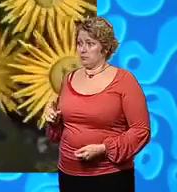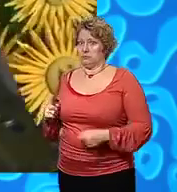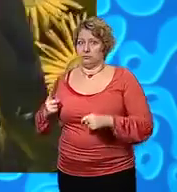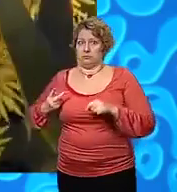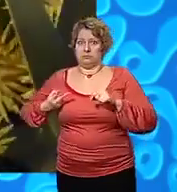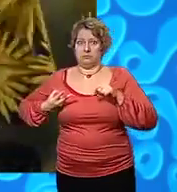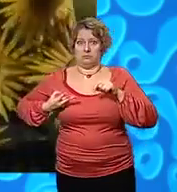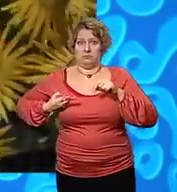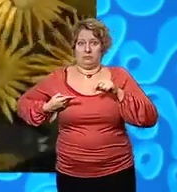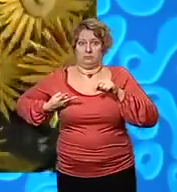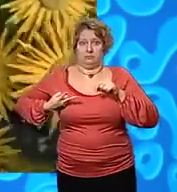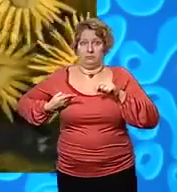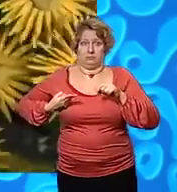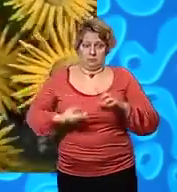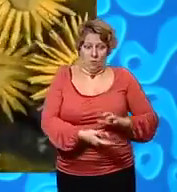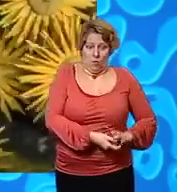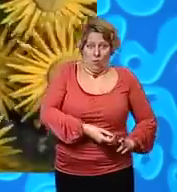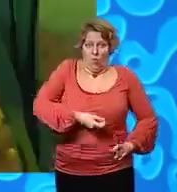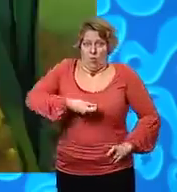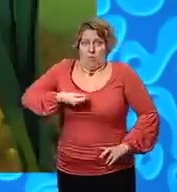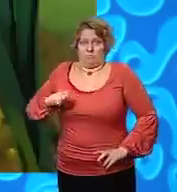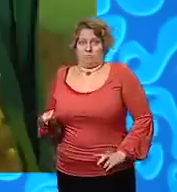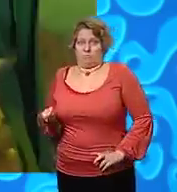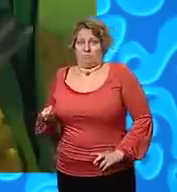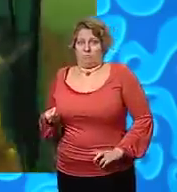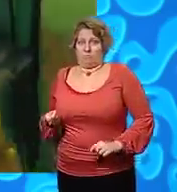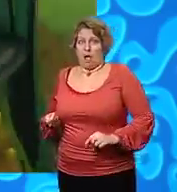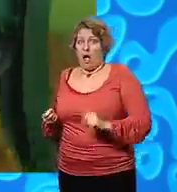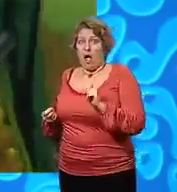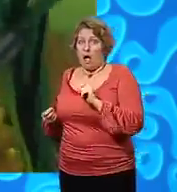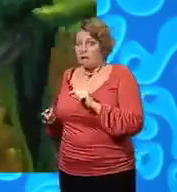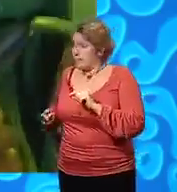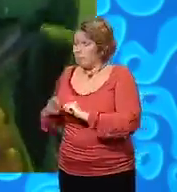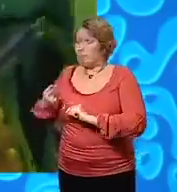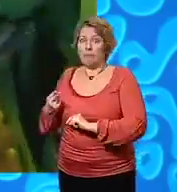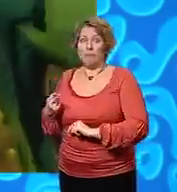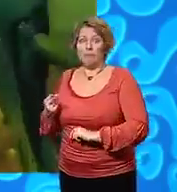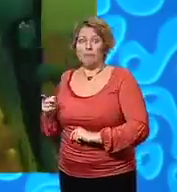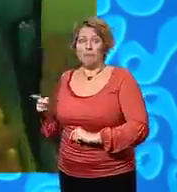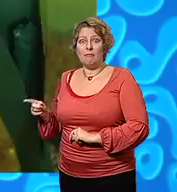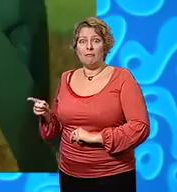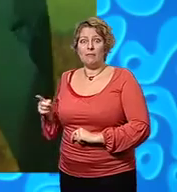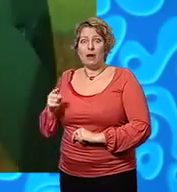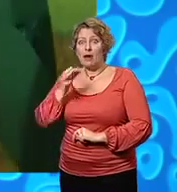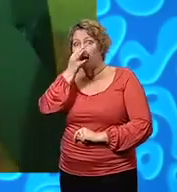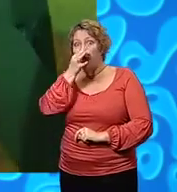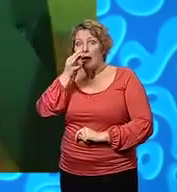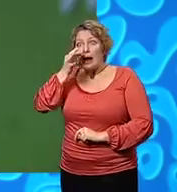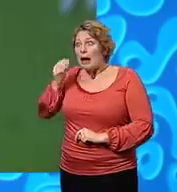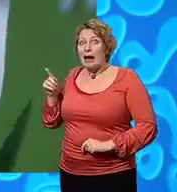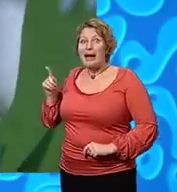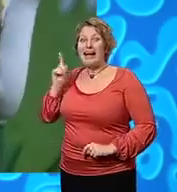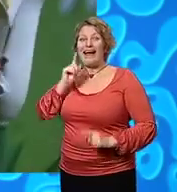big pair of scissors from her basket and snip, she picked one of the